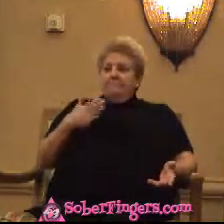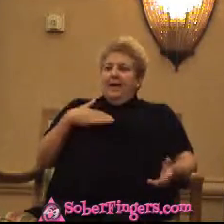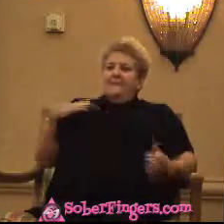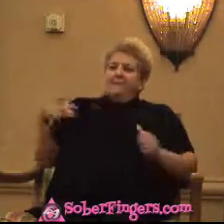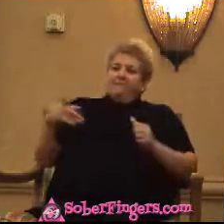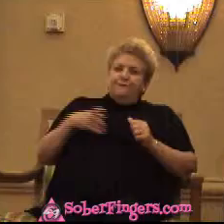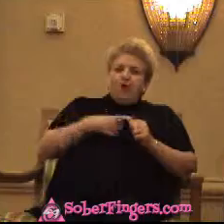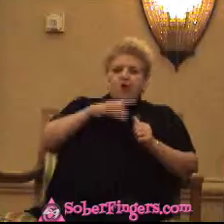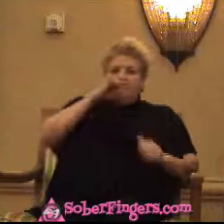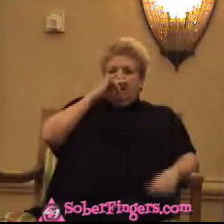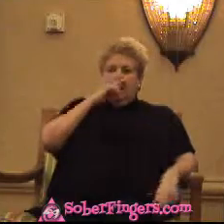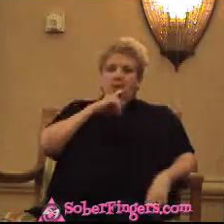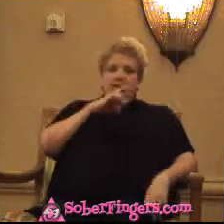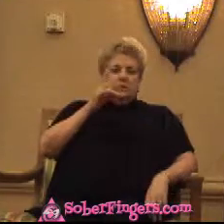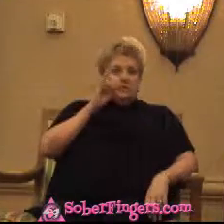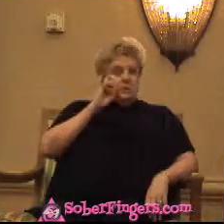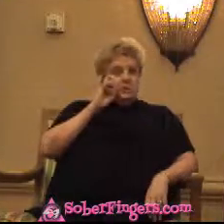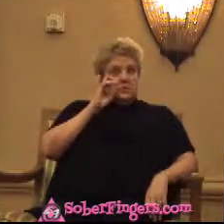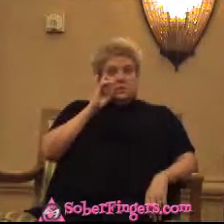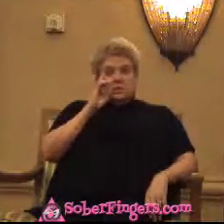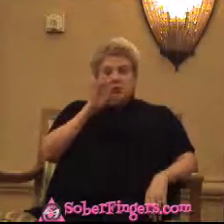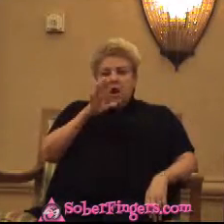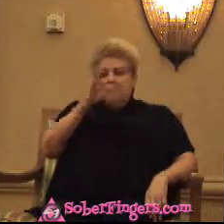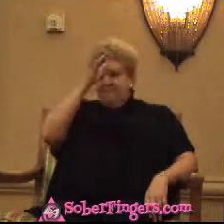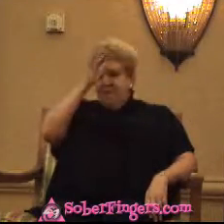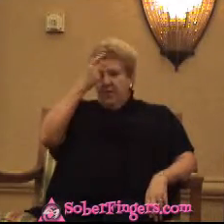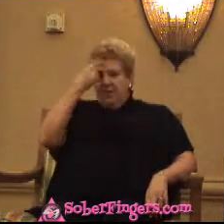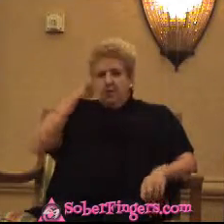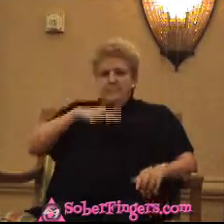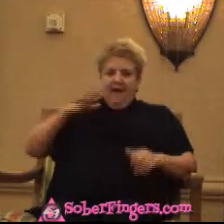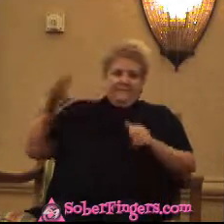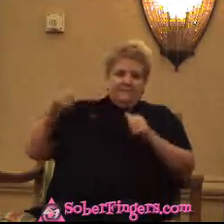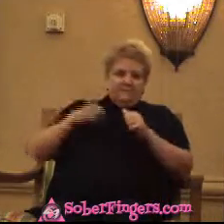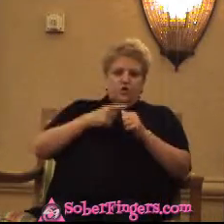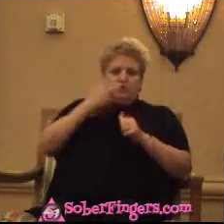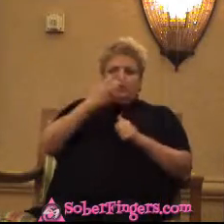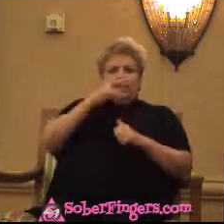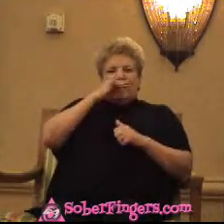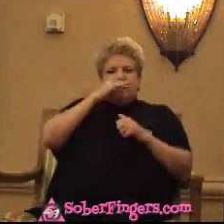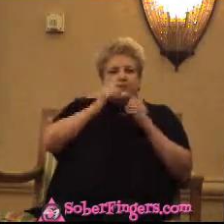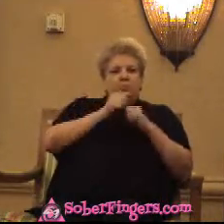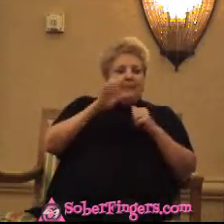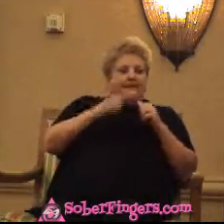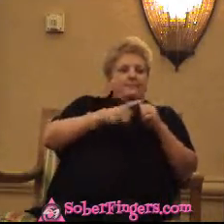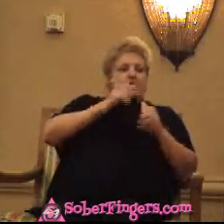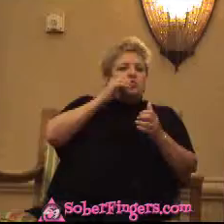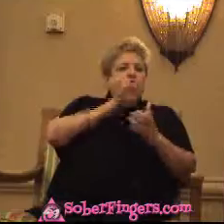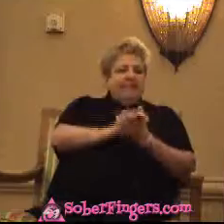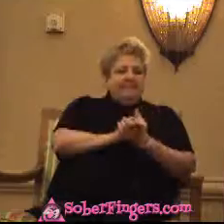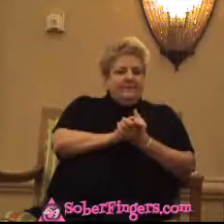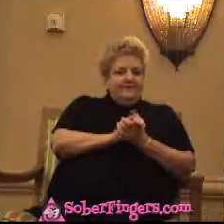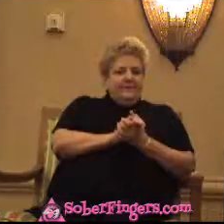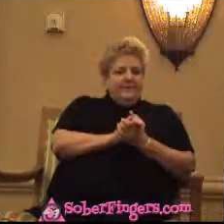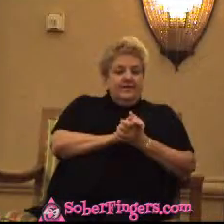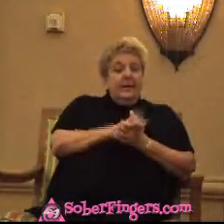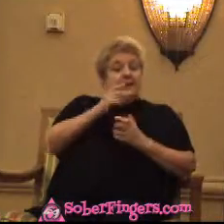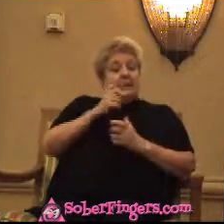was a terrible father for my first 3 kids that I had with my first wife. Because I was the kind of father that if I was making money, I'd show up